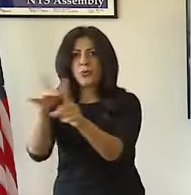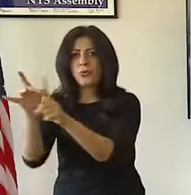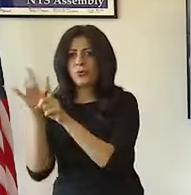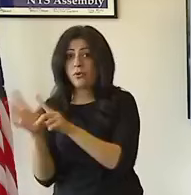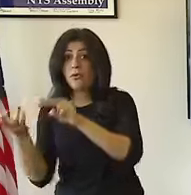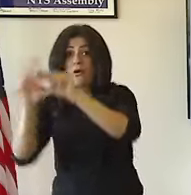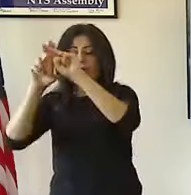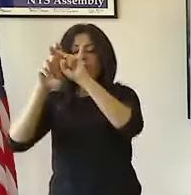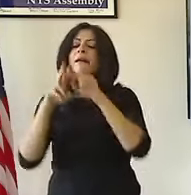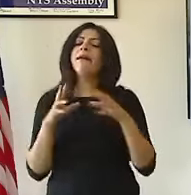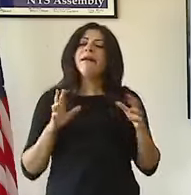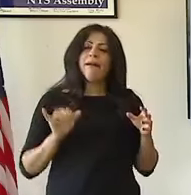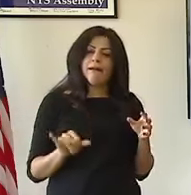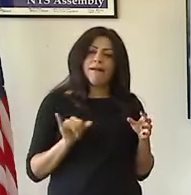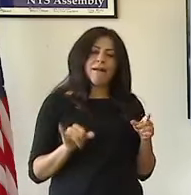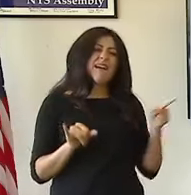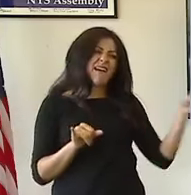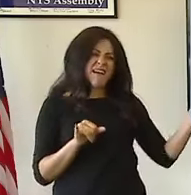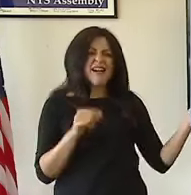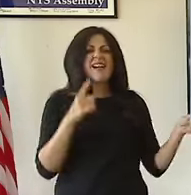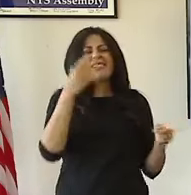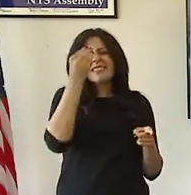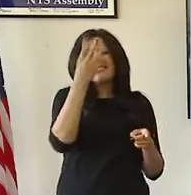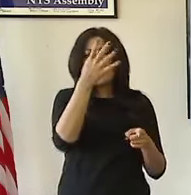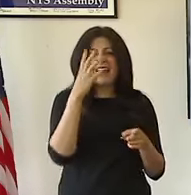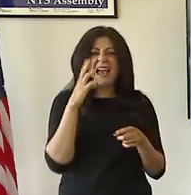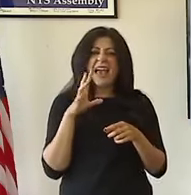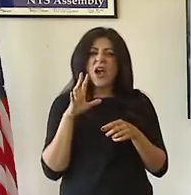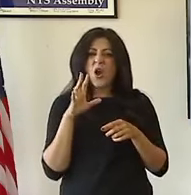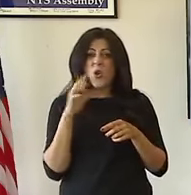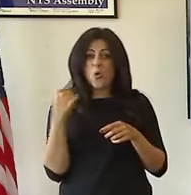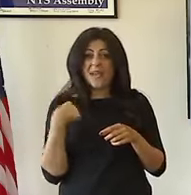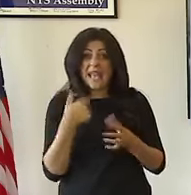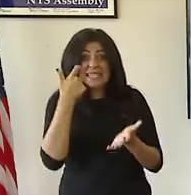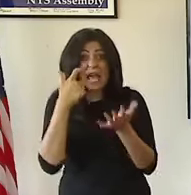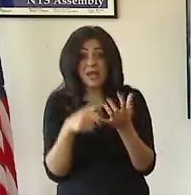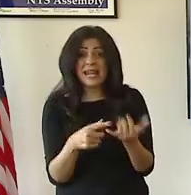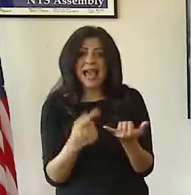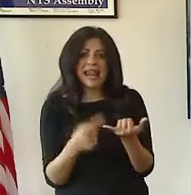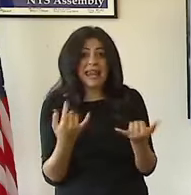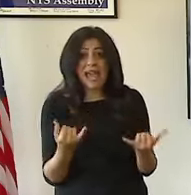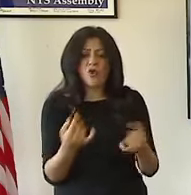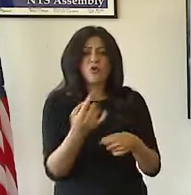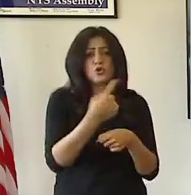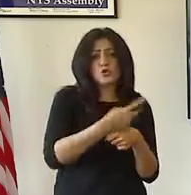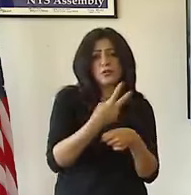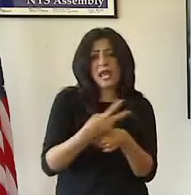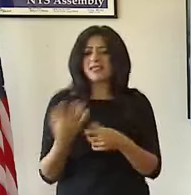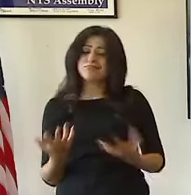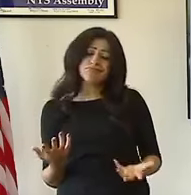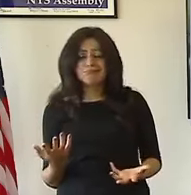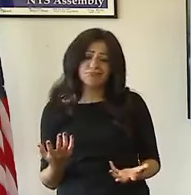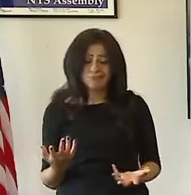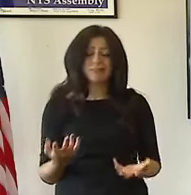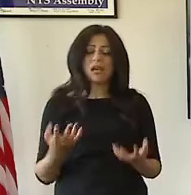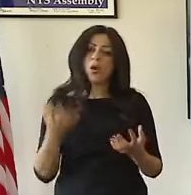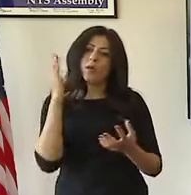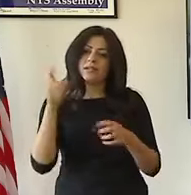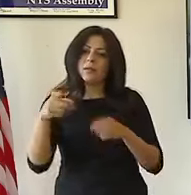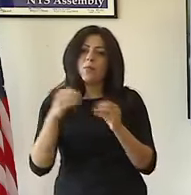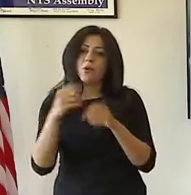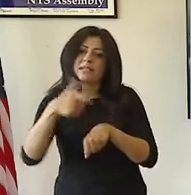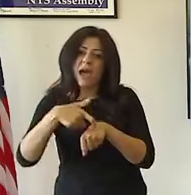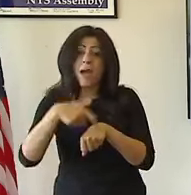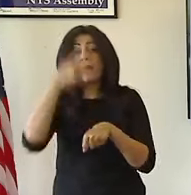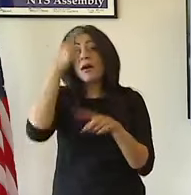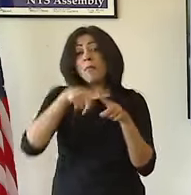present itself in just a couple of days. We do tell people, if you did participate in any of those social activities, so if you were